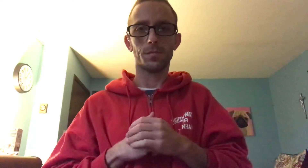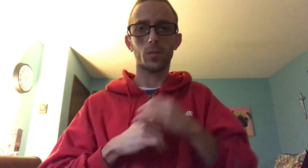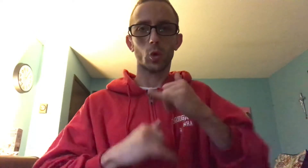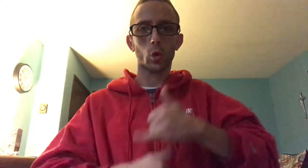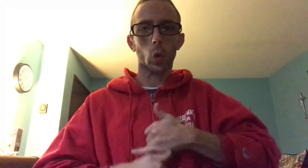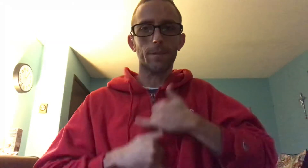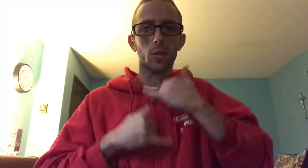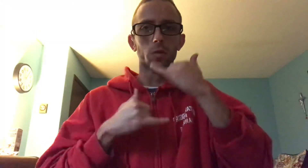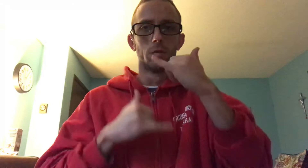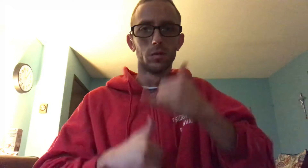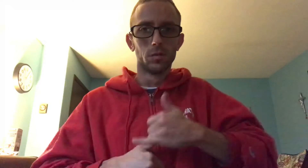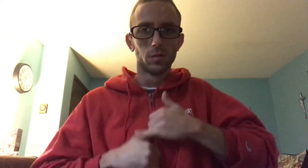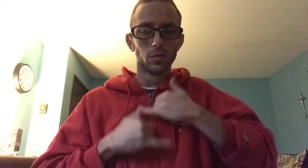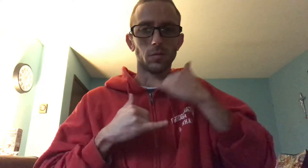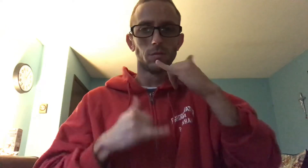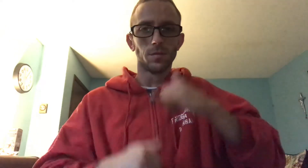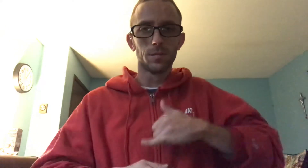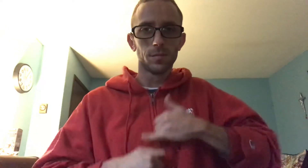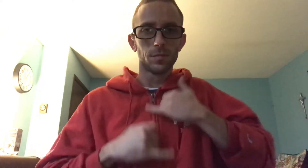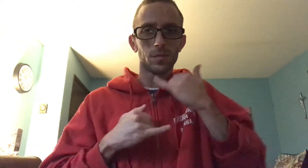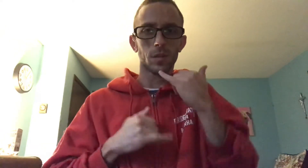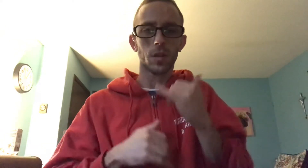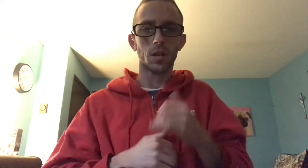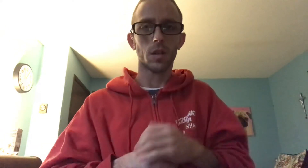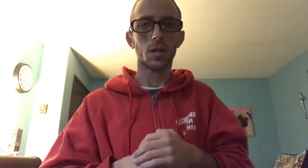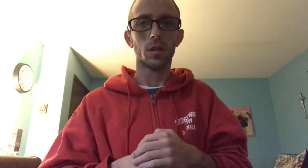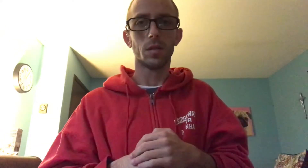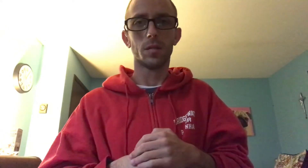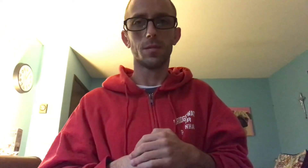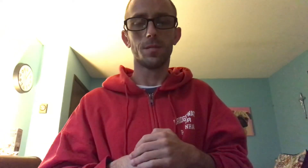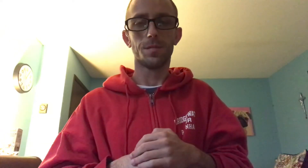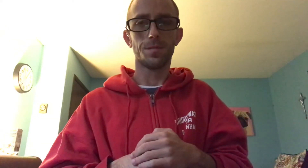quieto, um,